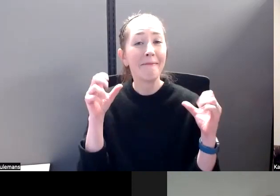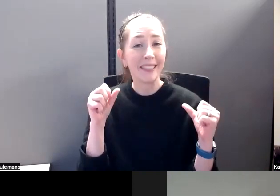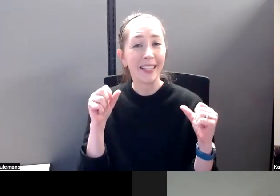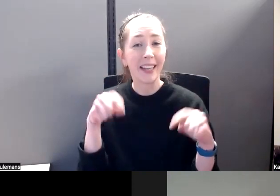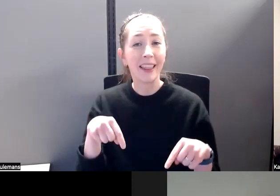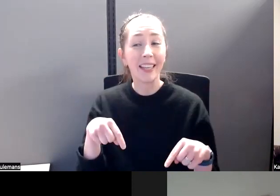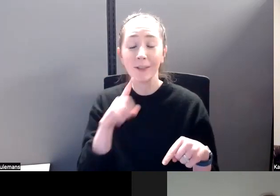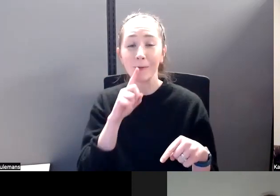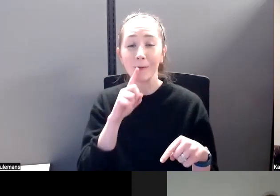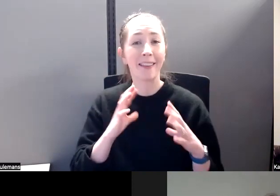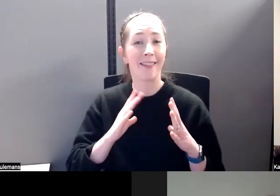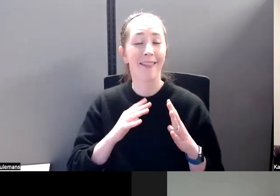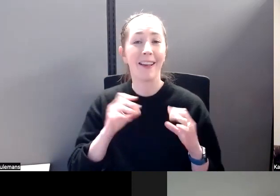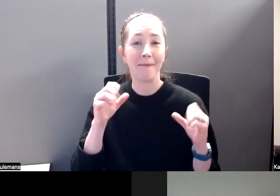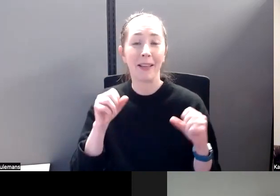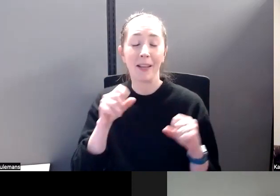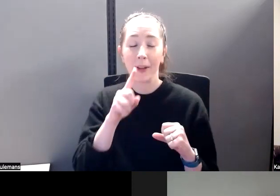is amazing. You know, like